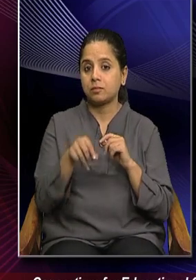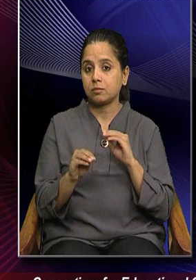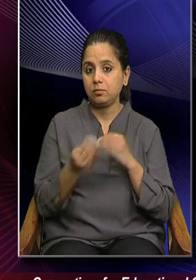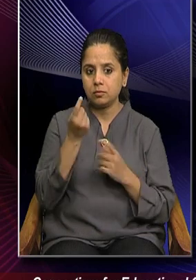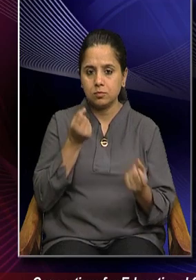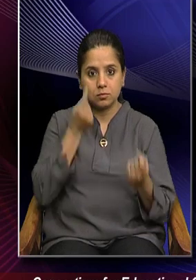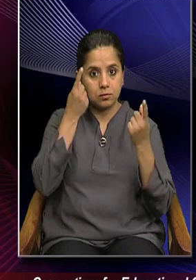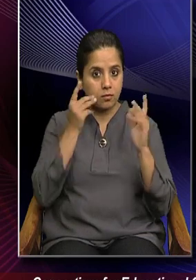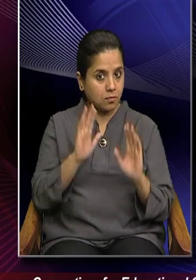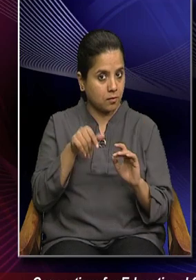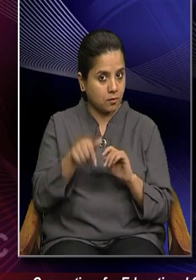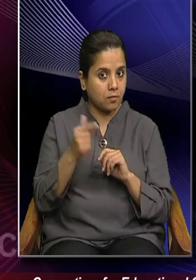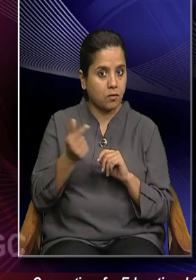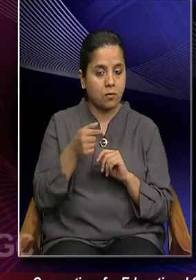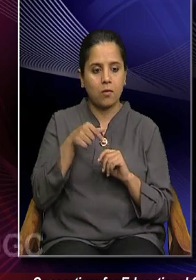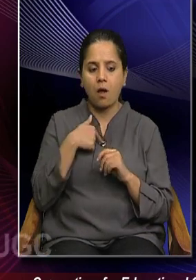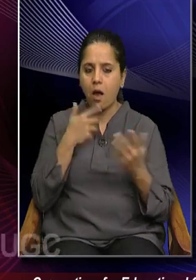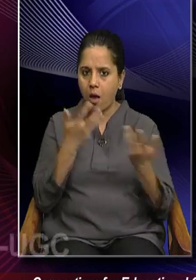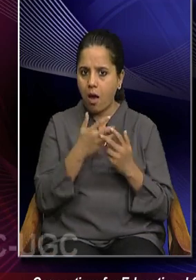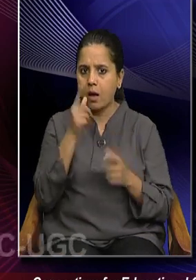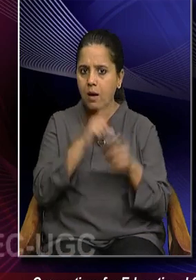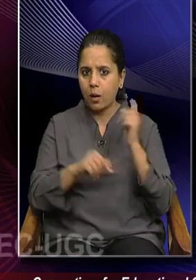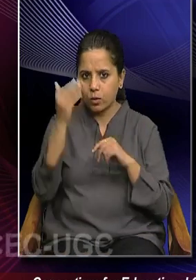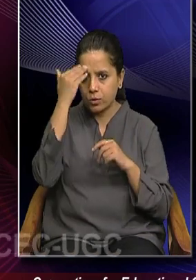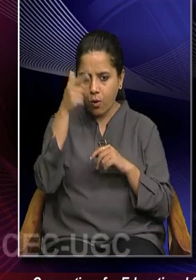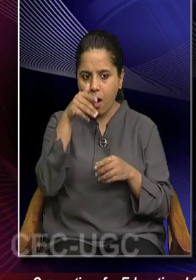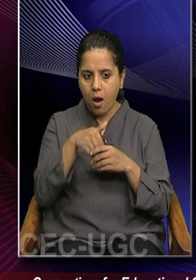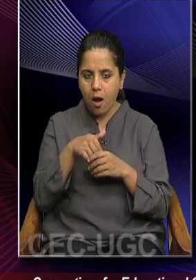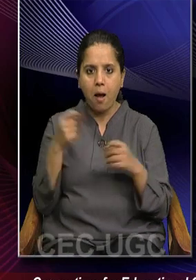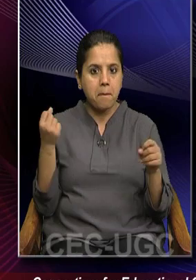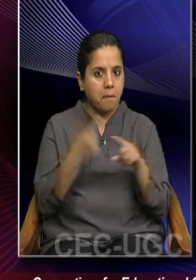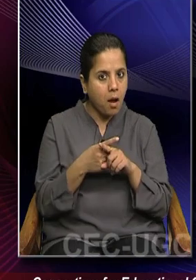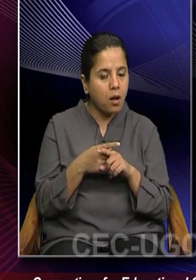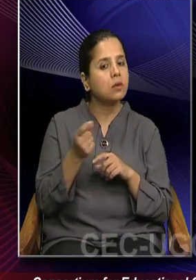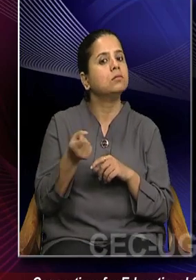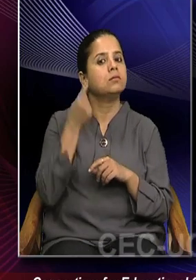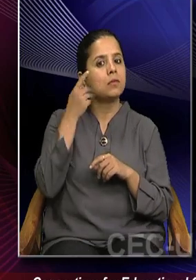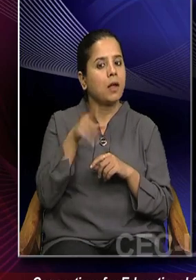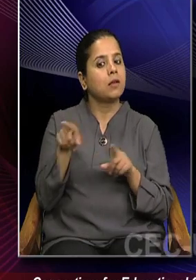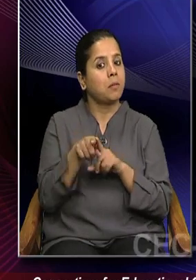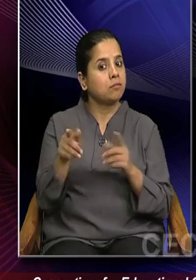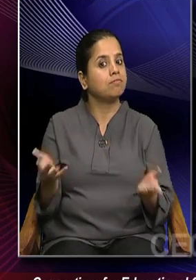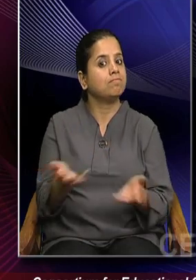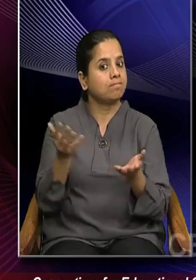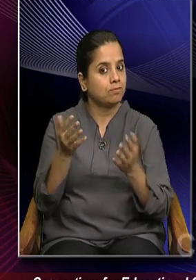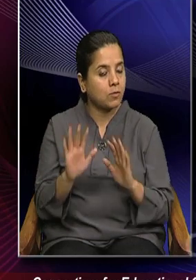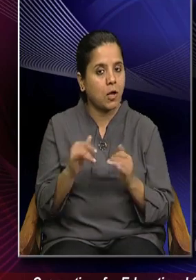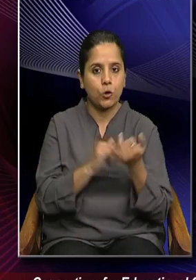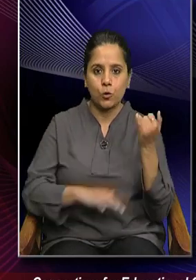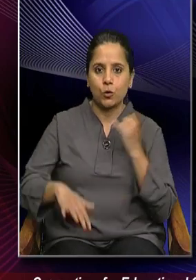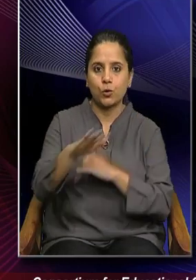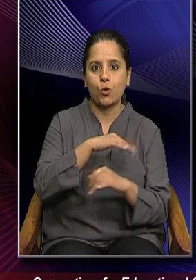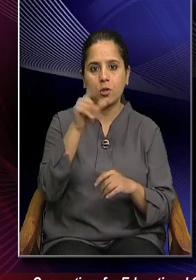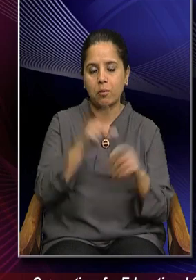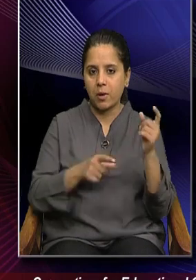comprehension using the familiar language context. It also encourages the social